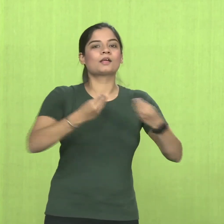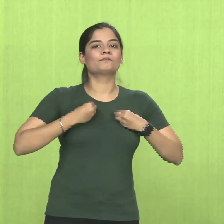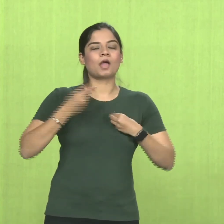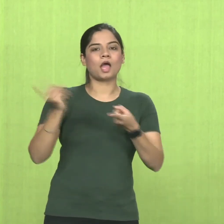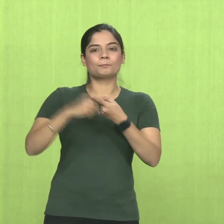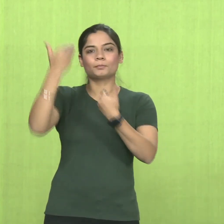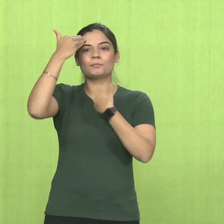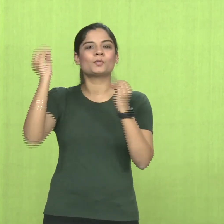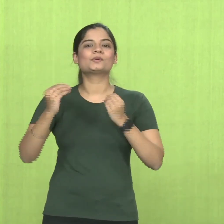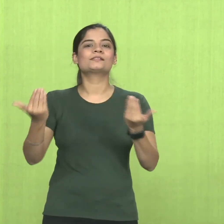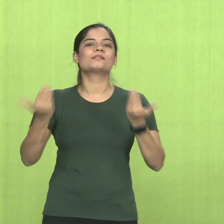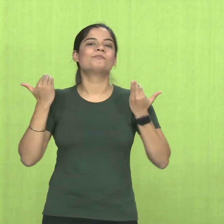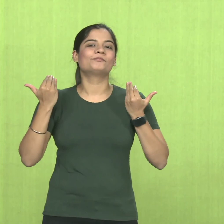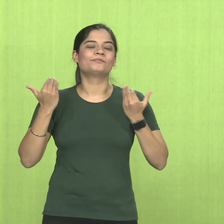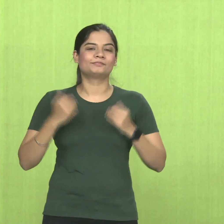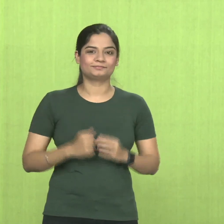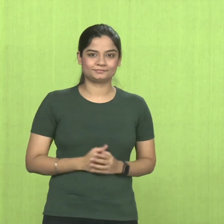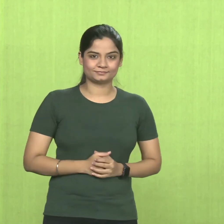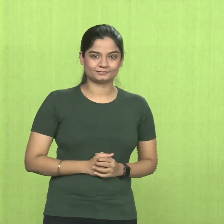that it can protect you from any kind of diseases.